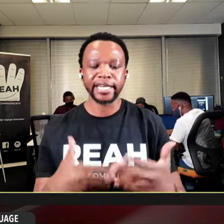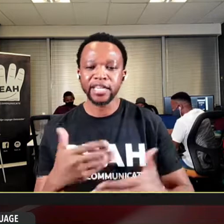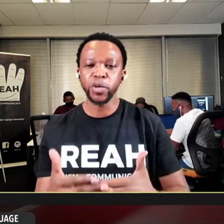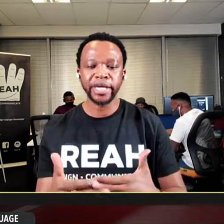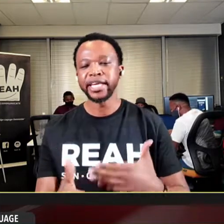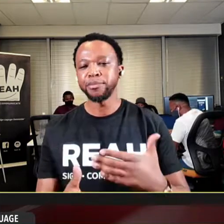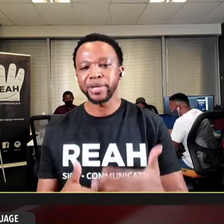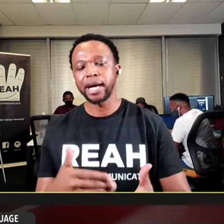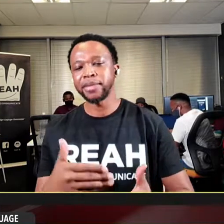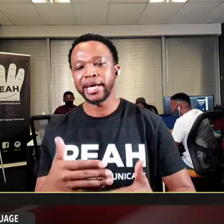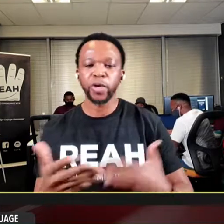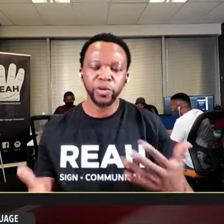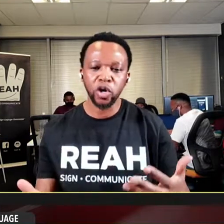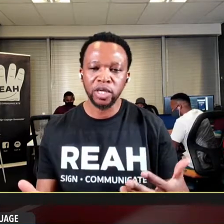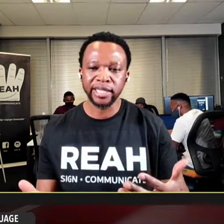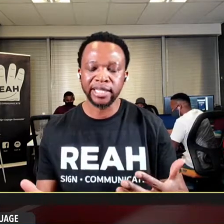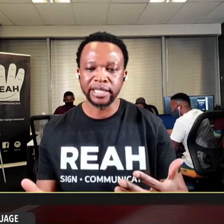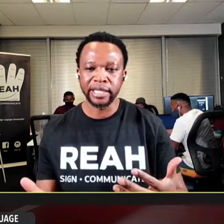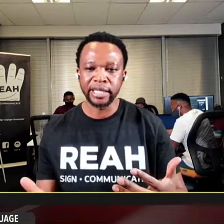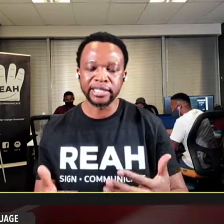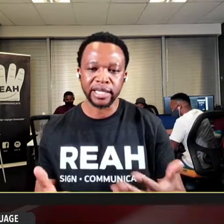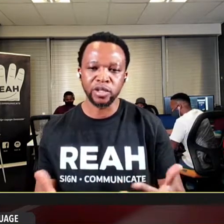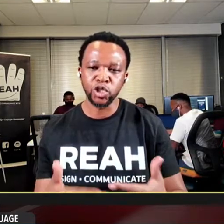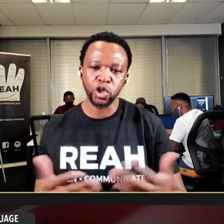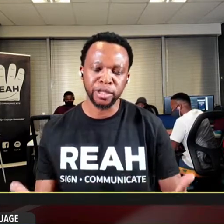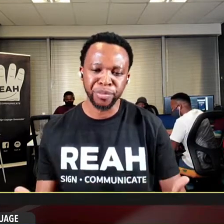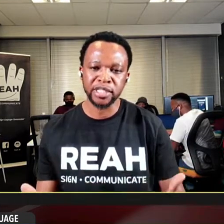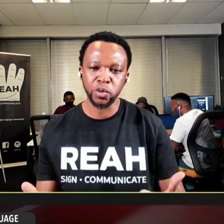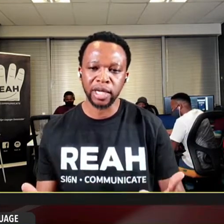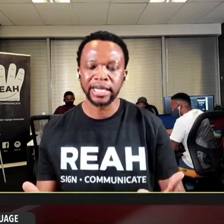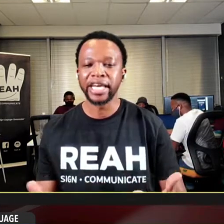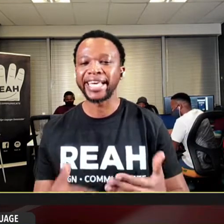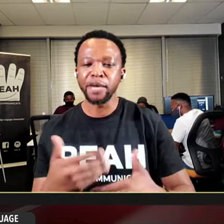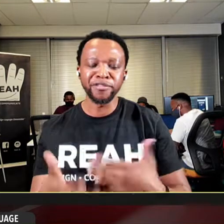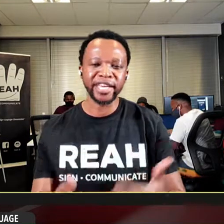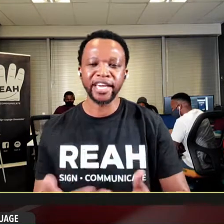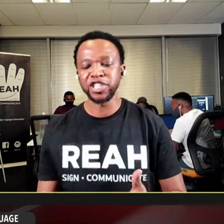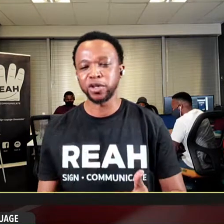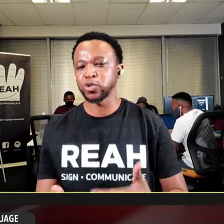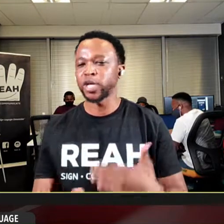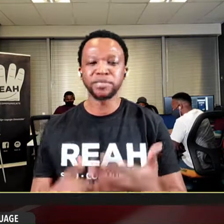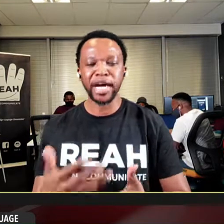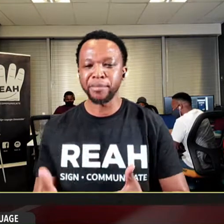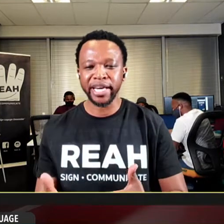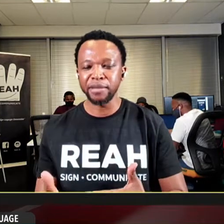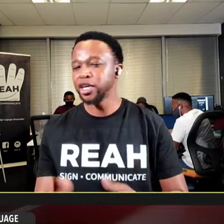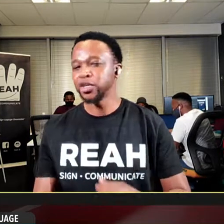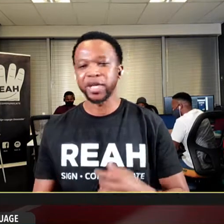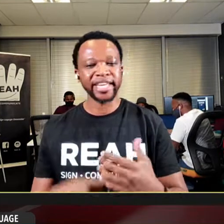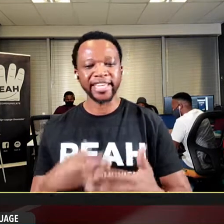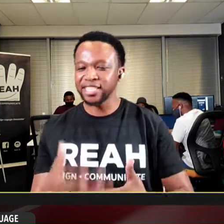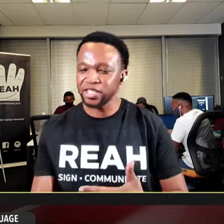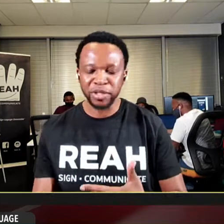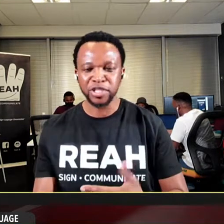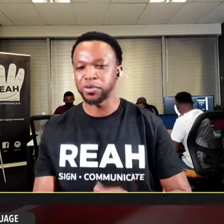the word. And that way, it becomes like what we call in technology or in business world, gamification. Because once it becomes a game, you